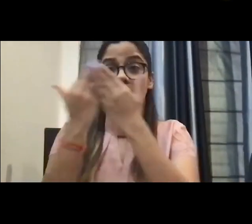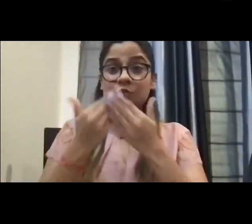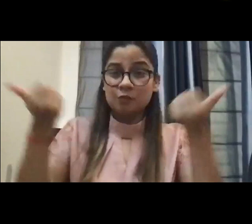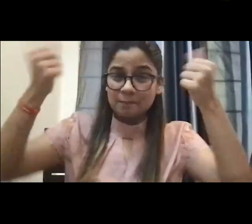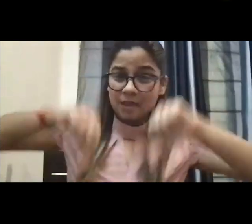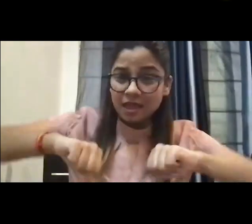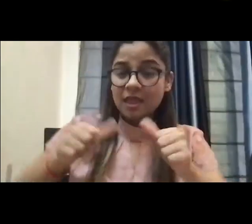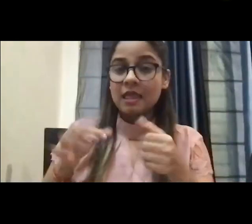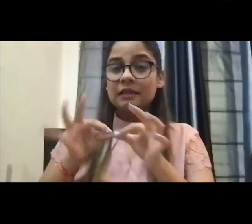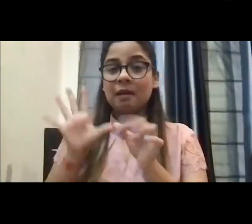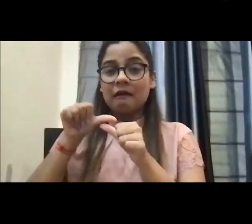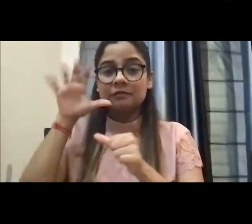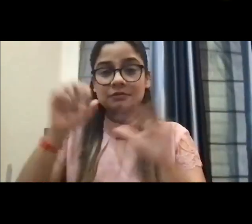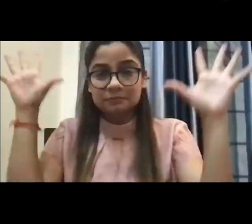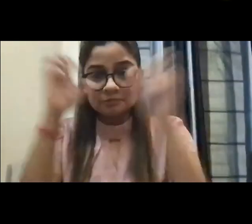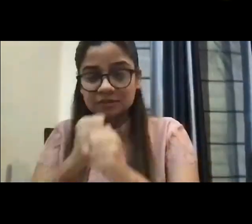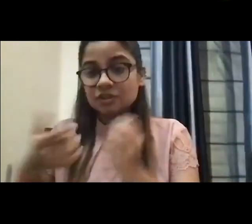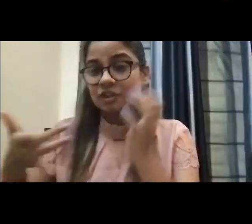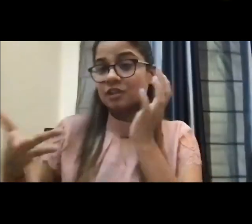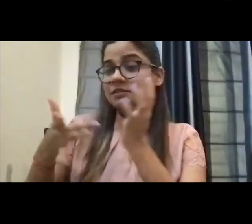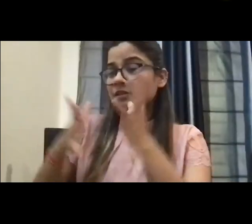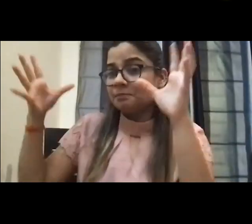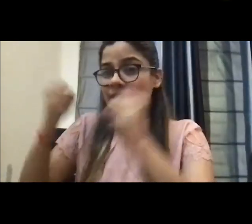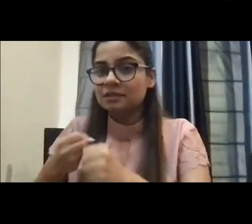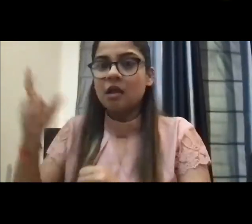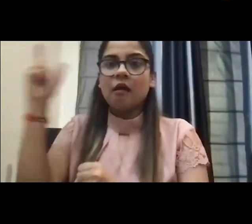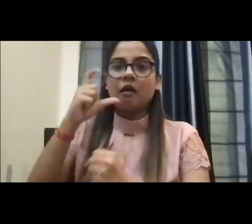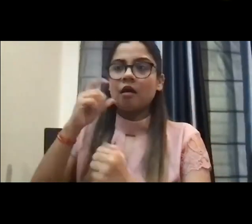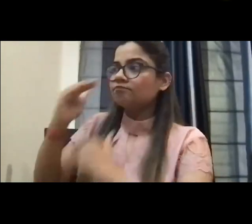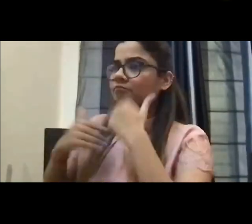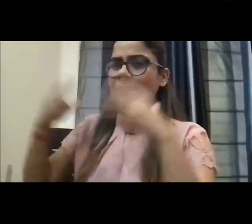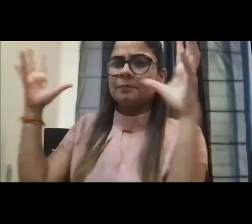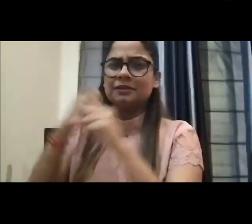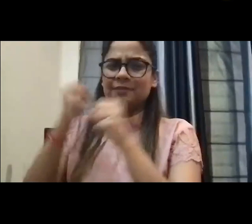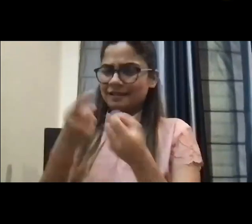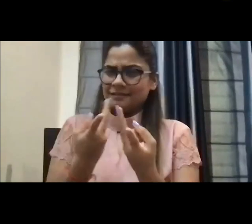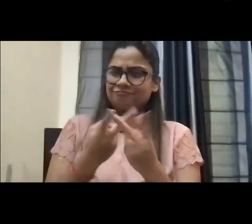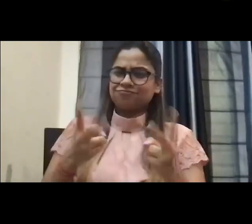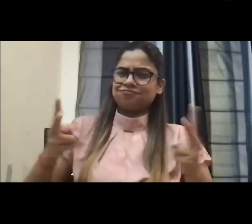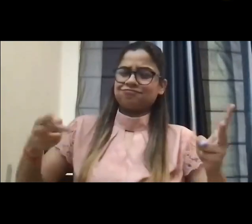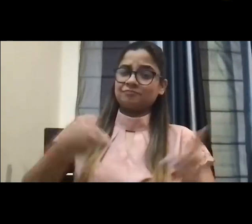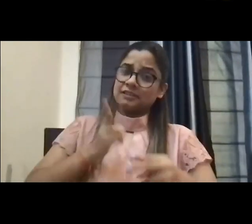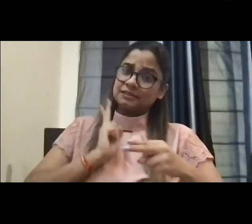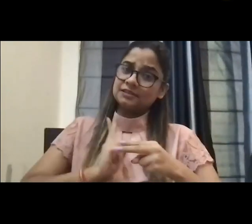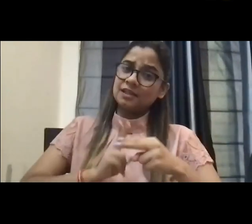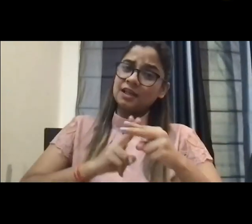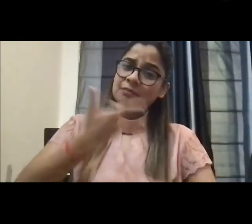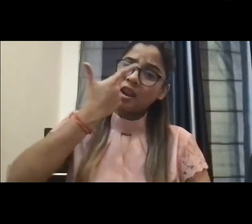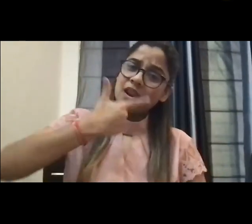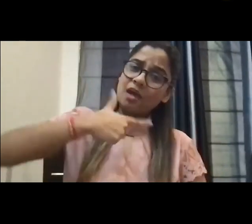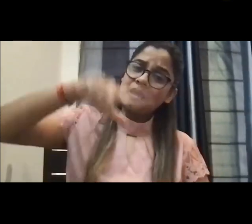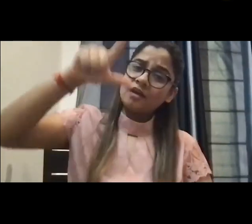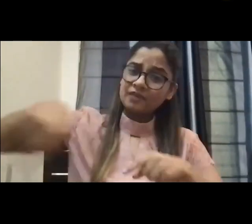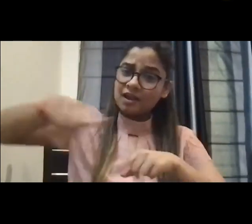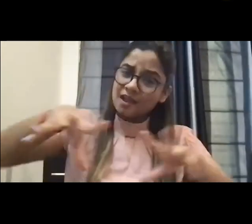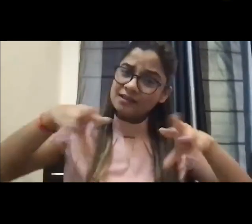so much issues, challenges, bad education, missing interpreting access, colleges are not proper. So many things